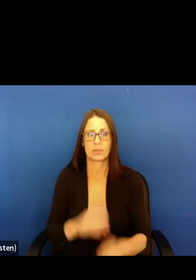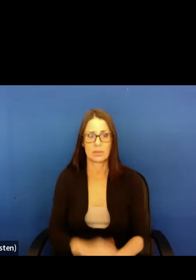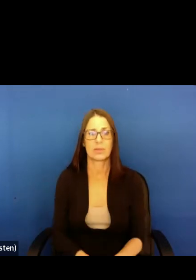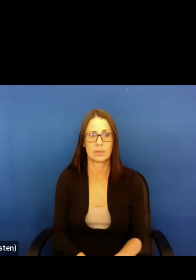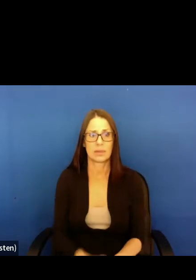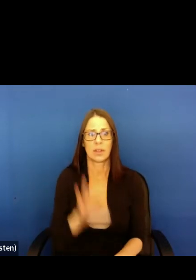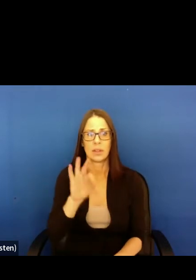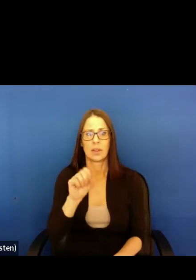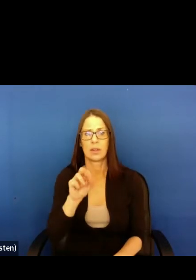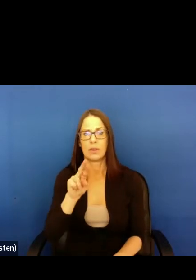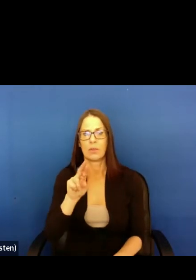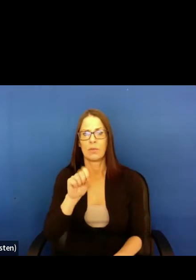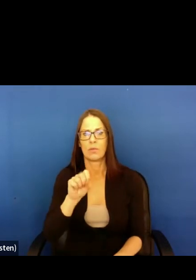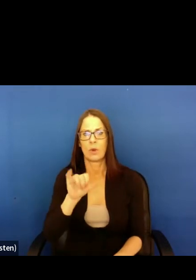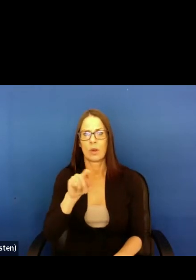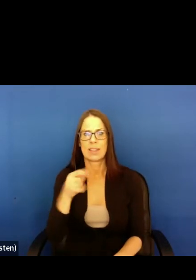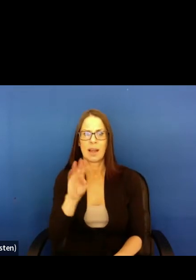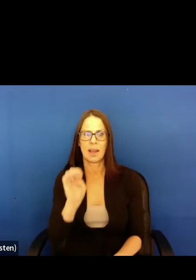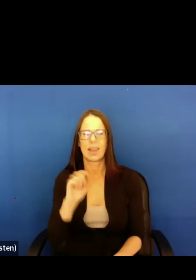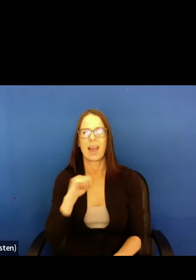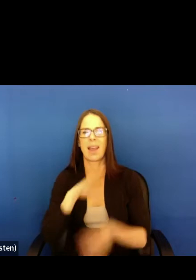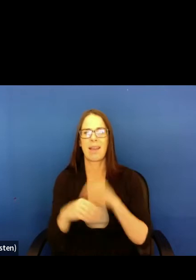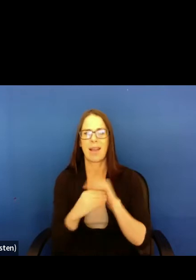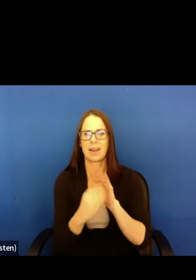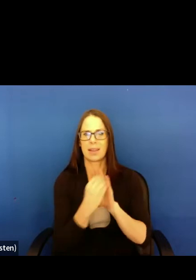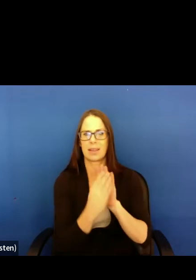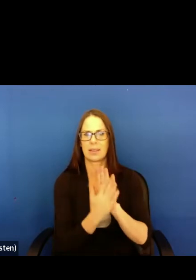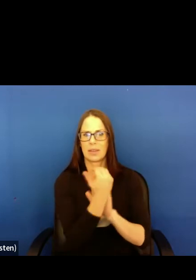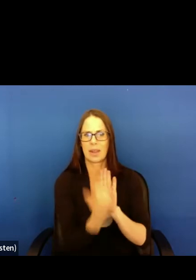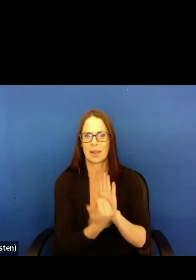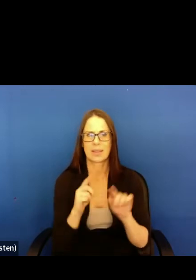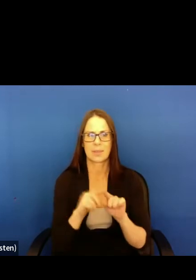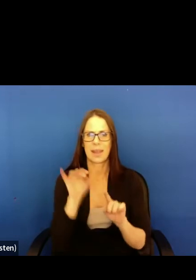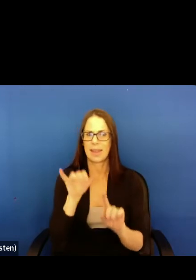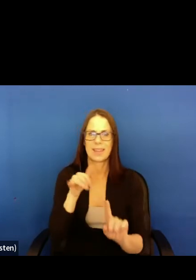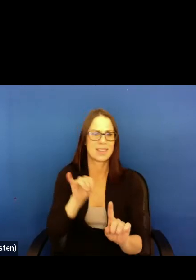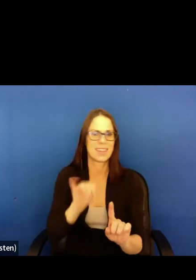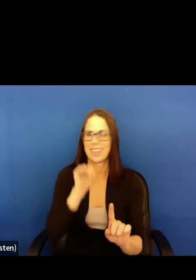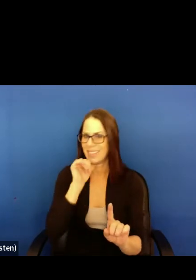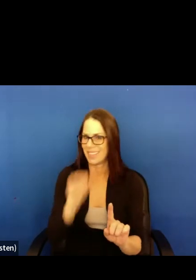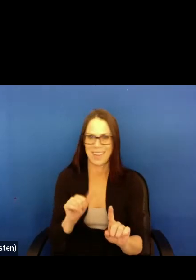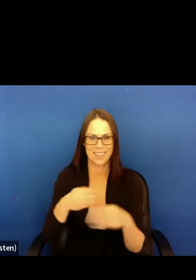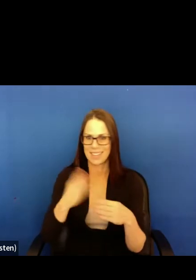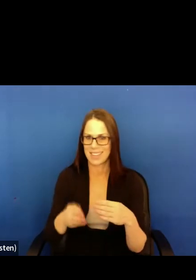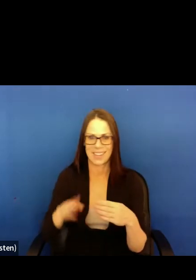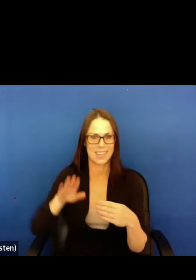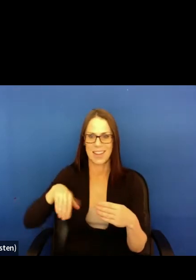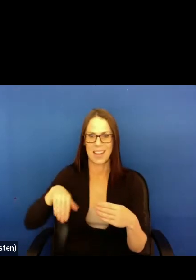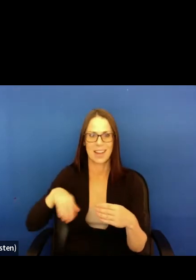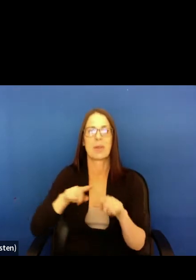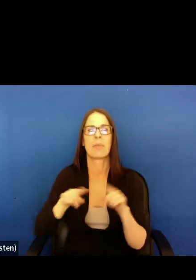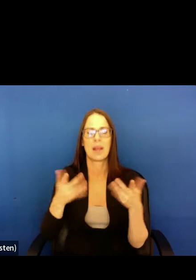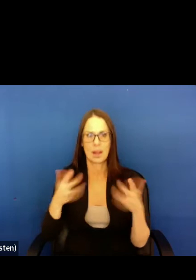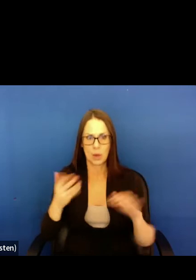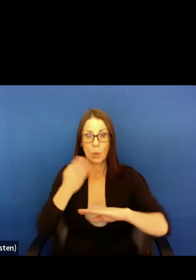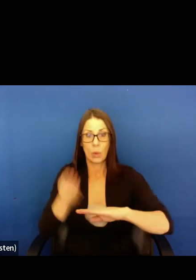Forsyth, I put this on the list, although it's still not done yet. But we have reworked the ramp